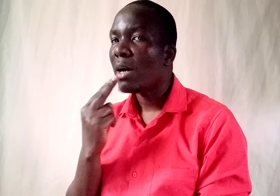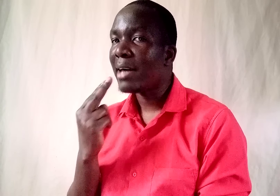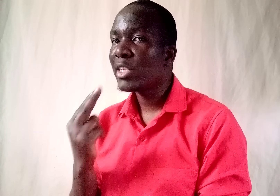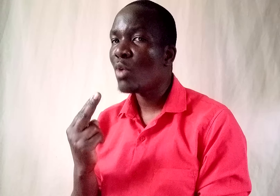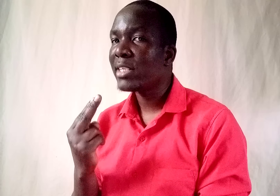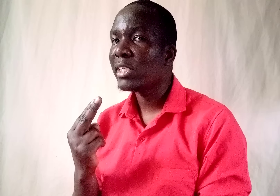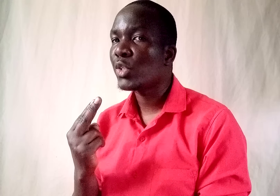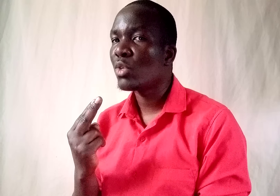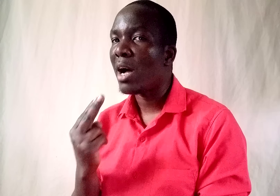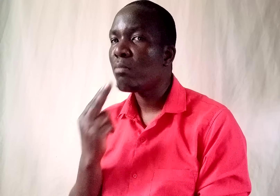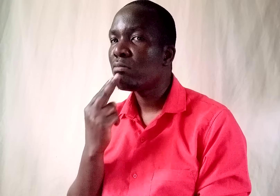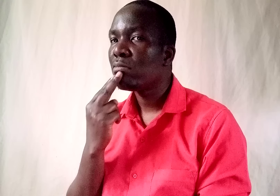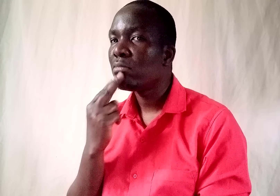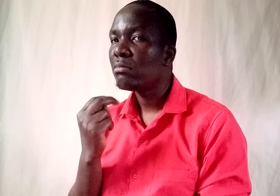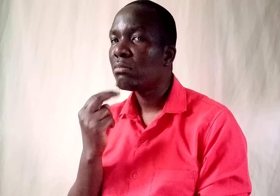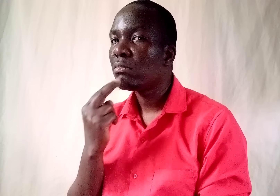and this one is sugar.